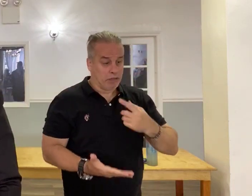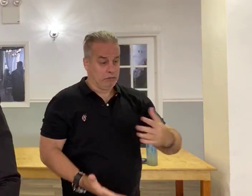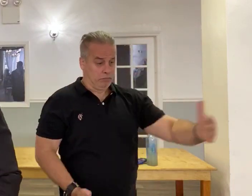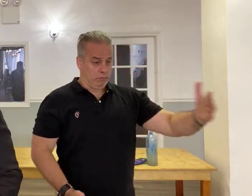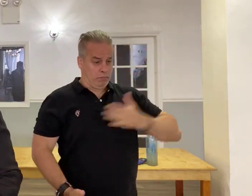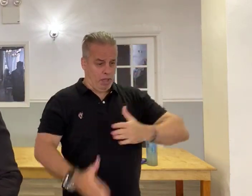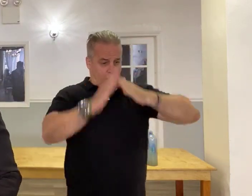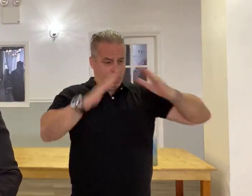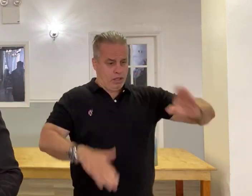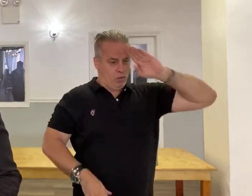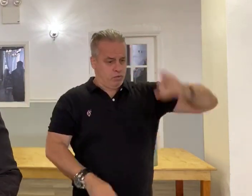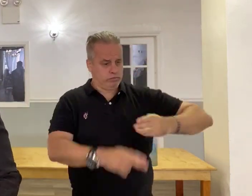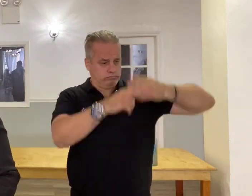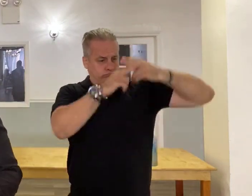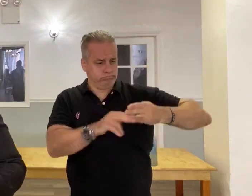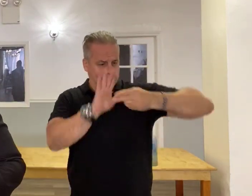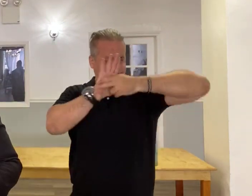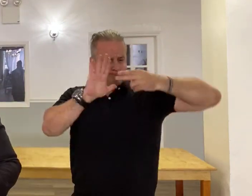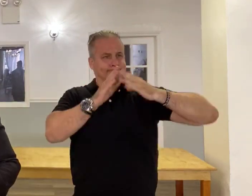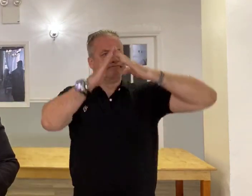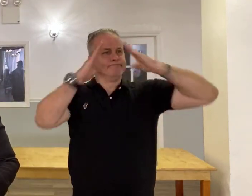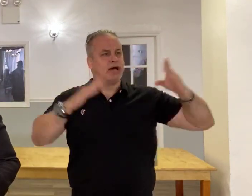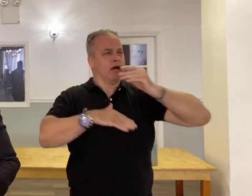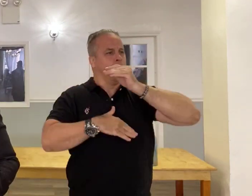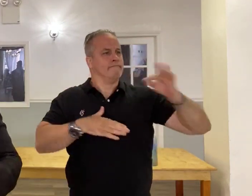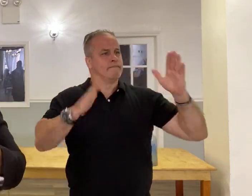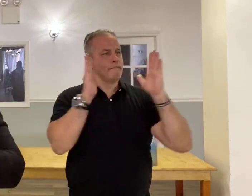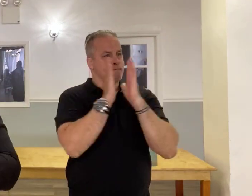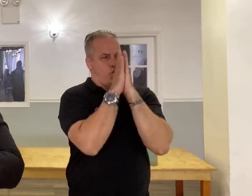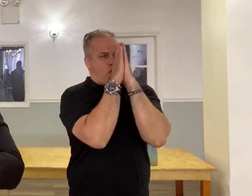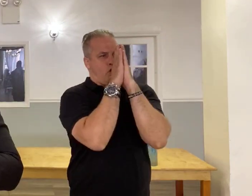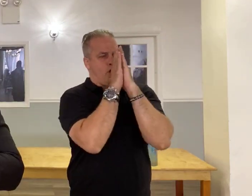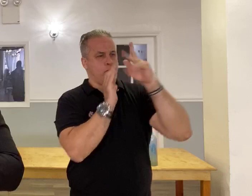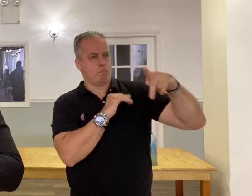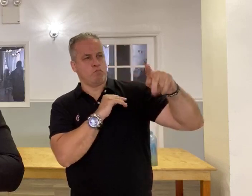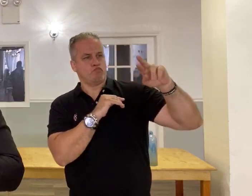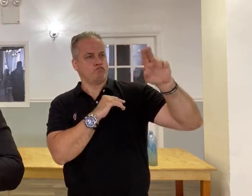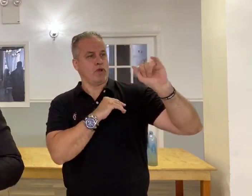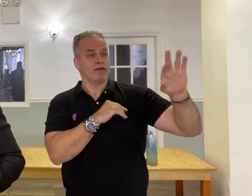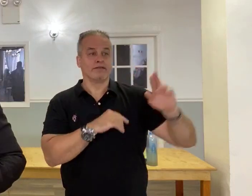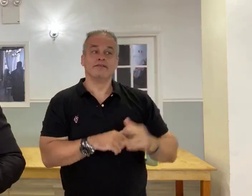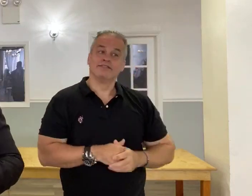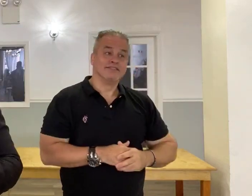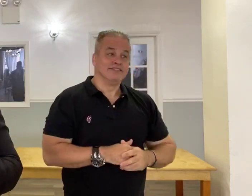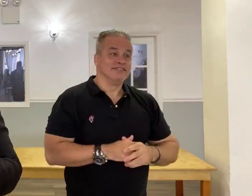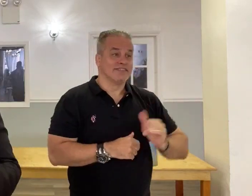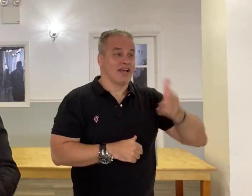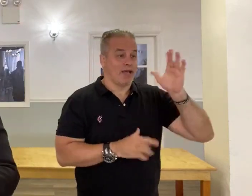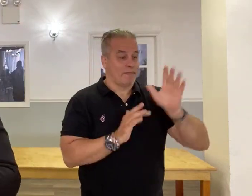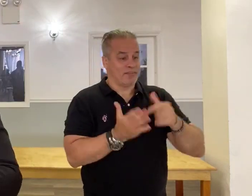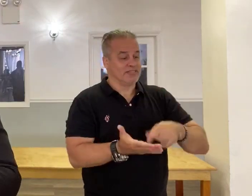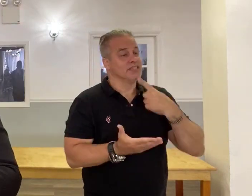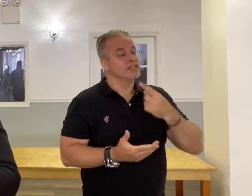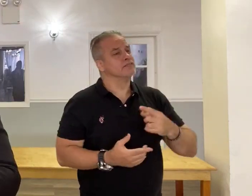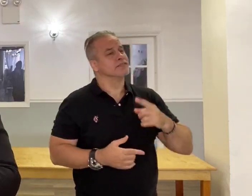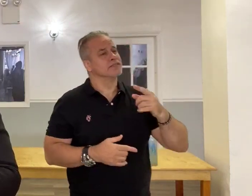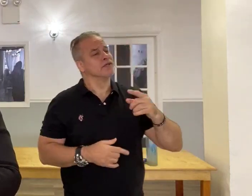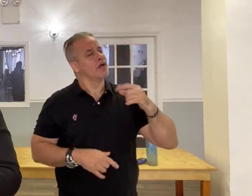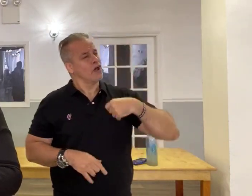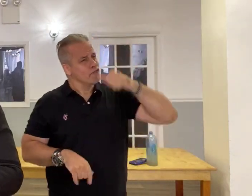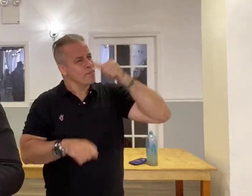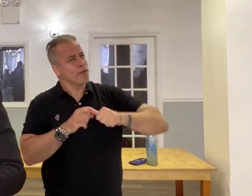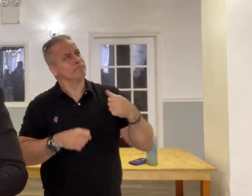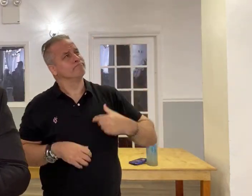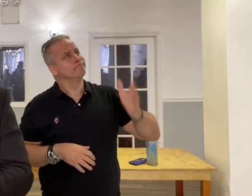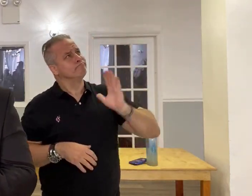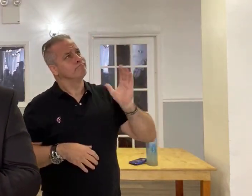prayer." When God called me, little old me, to preach at the age